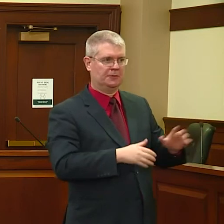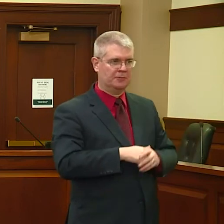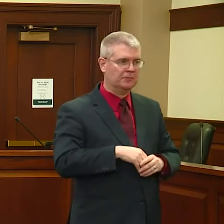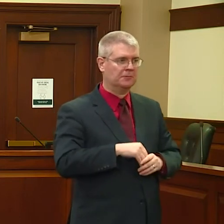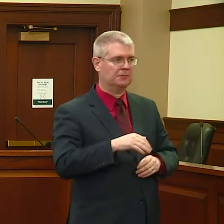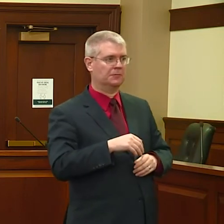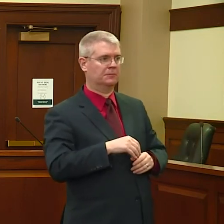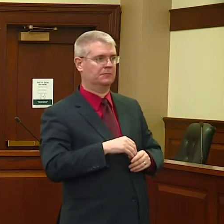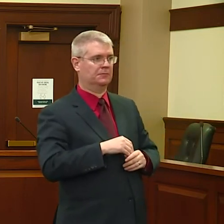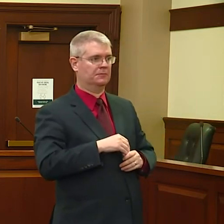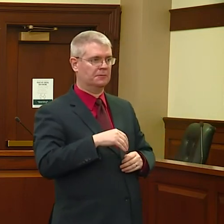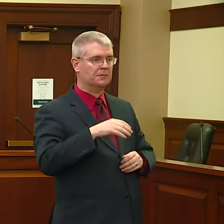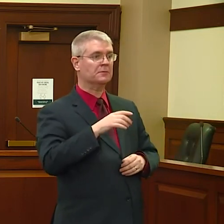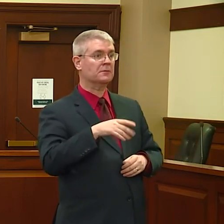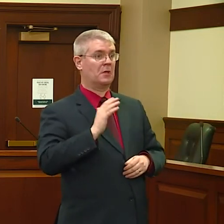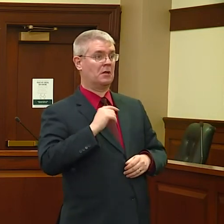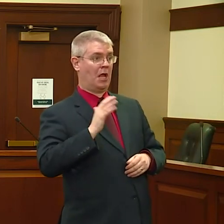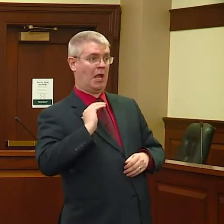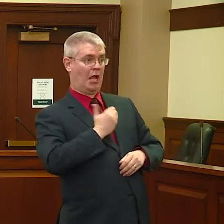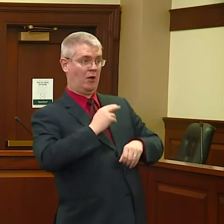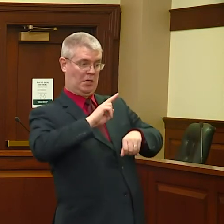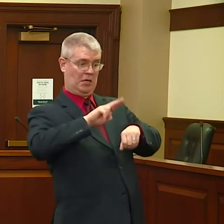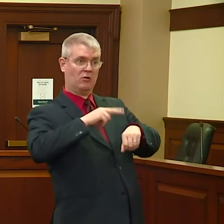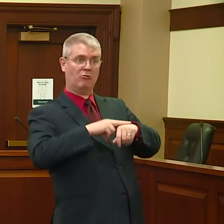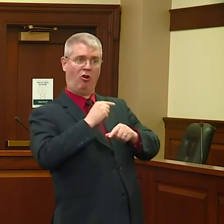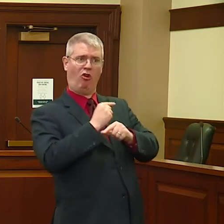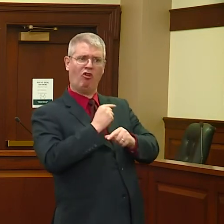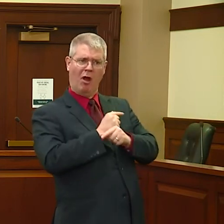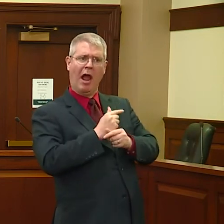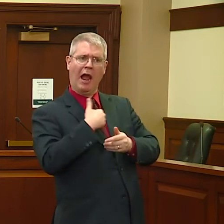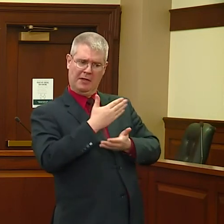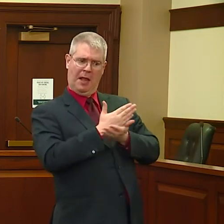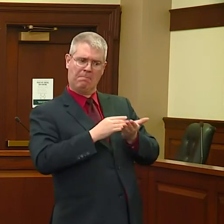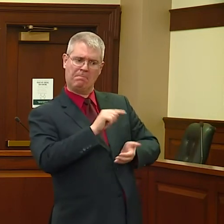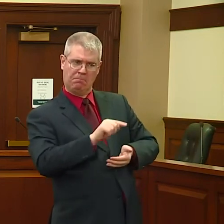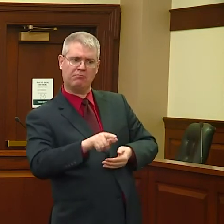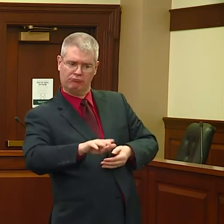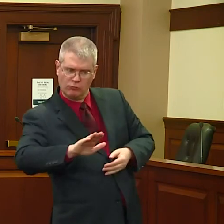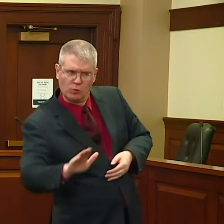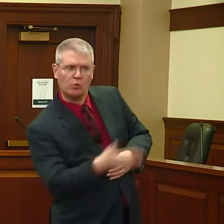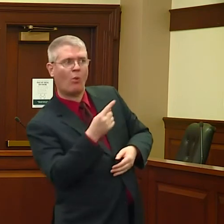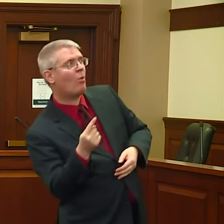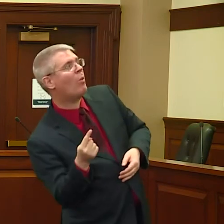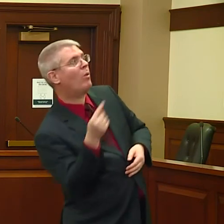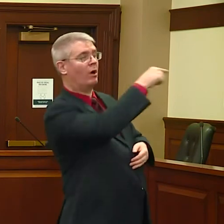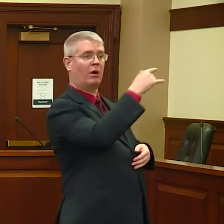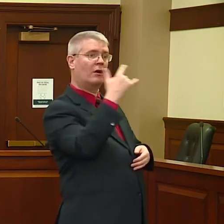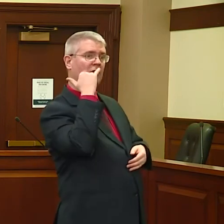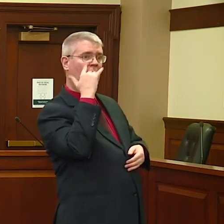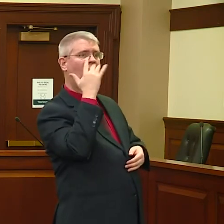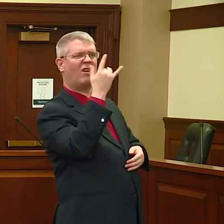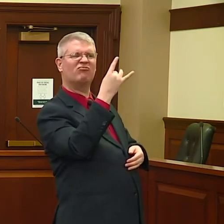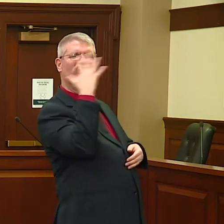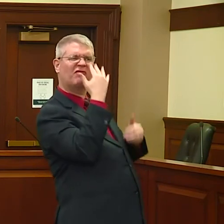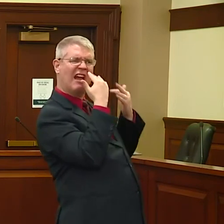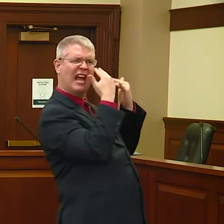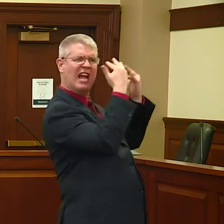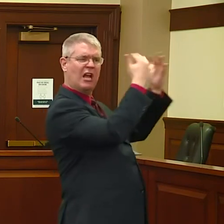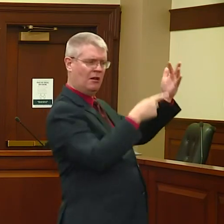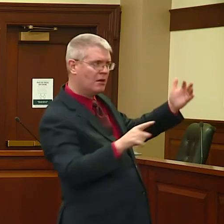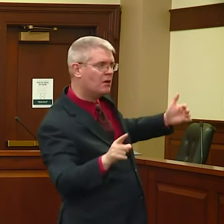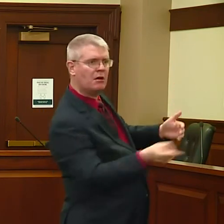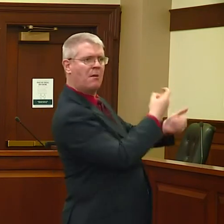a more normal assignment for the Guard's men and women. But we have other resources that are available to address